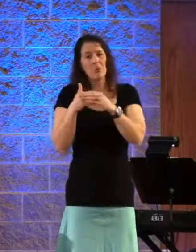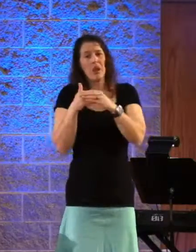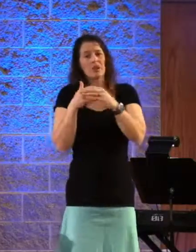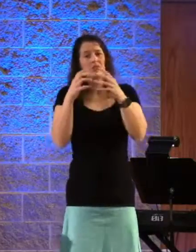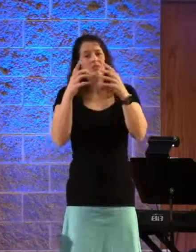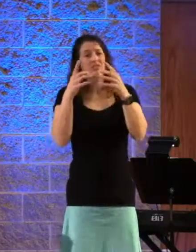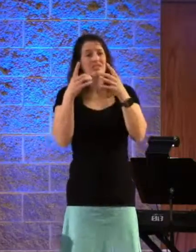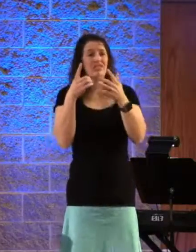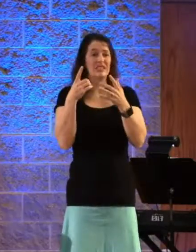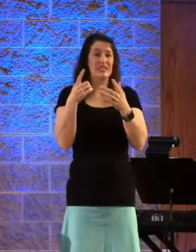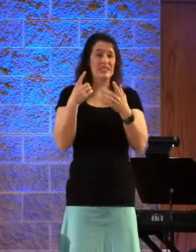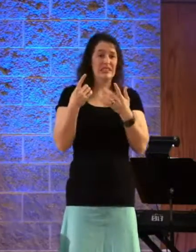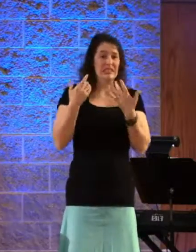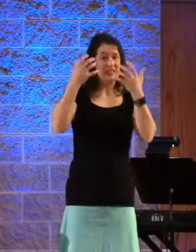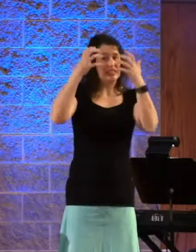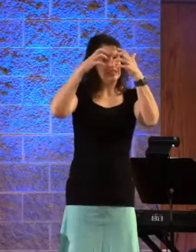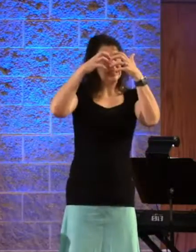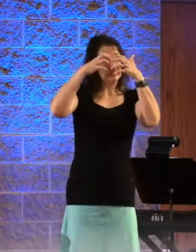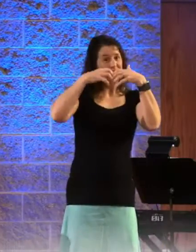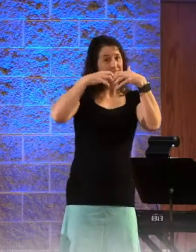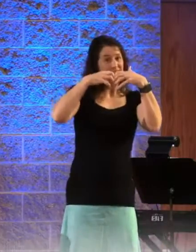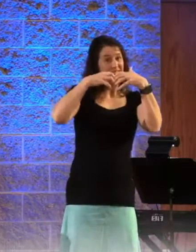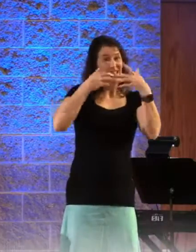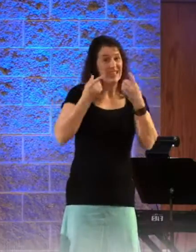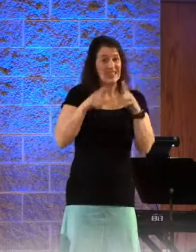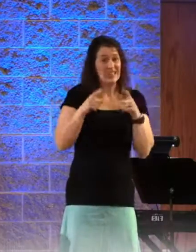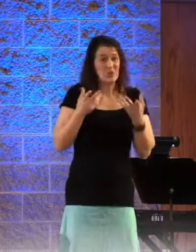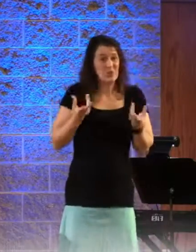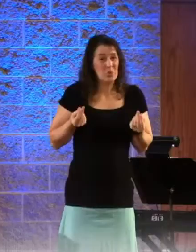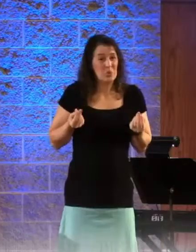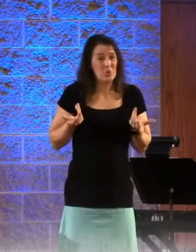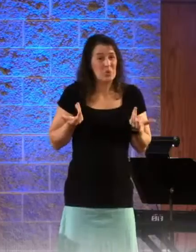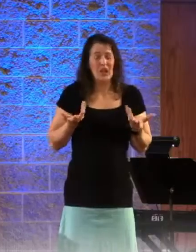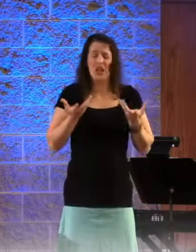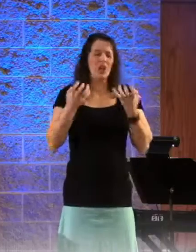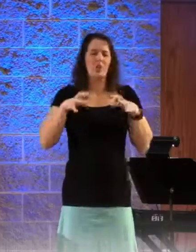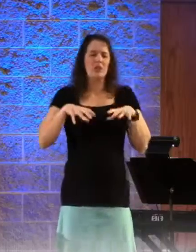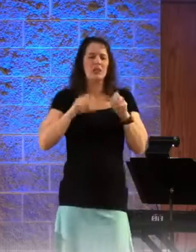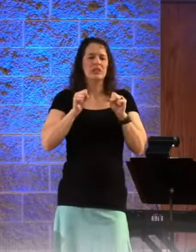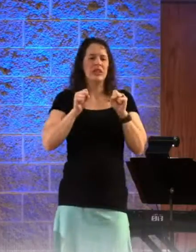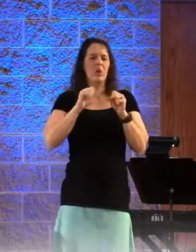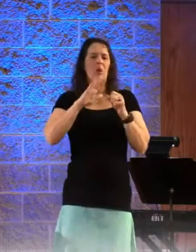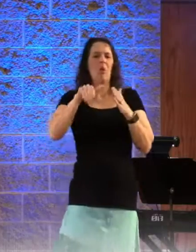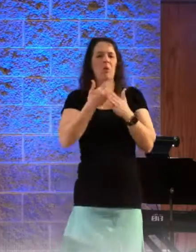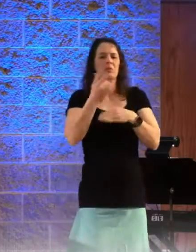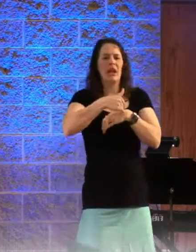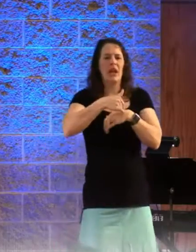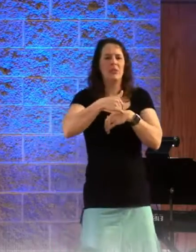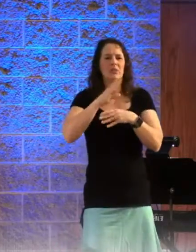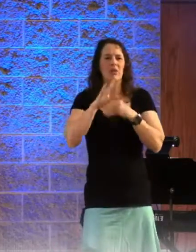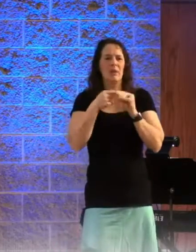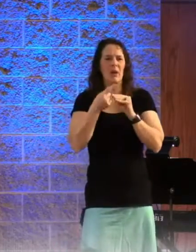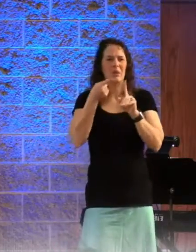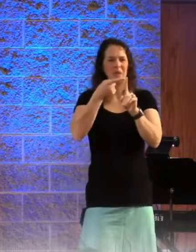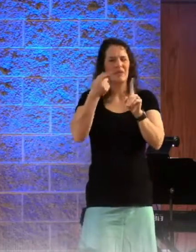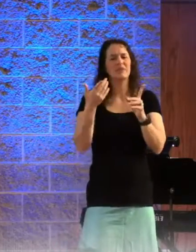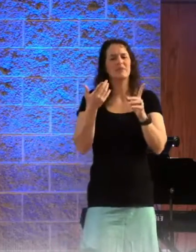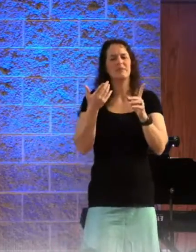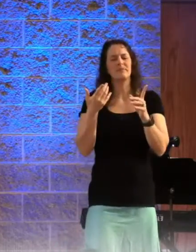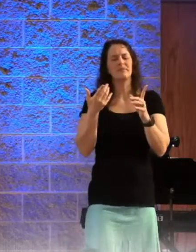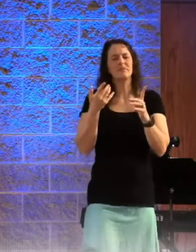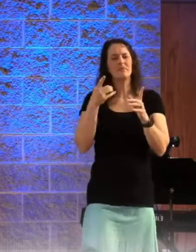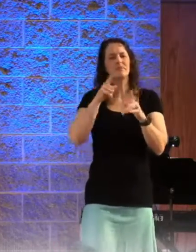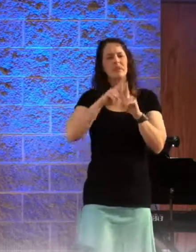bulk of my time talking about this aspect of things today, but I think I need to say something about it. When the house is listing or it's hanging